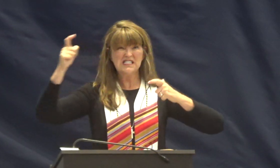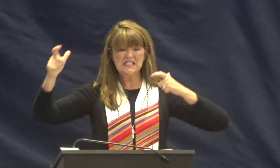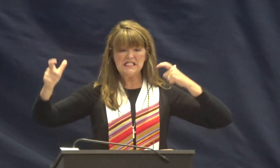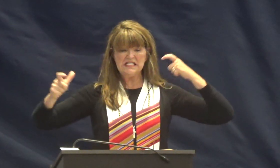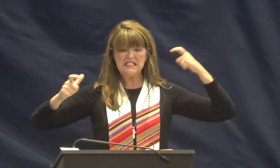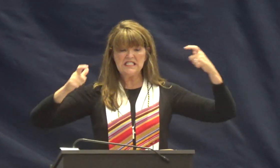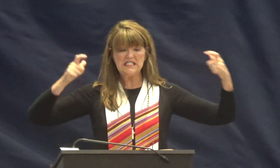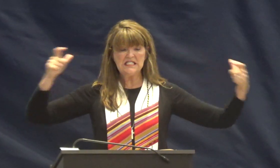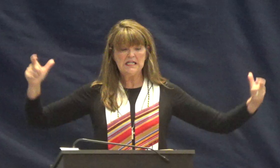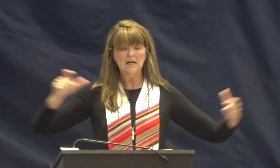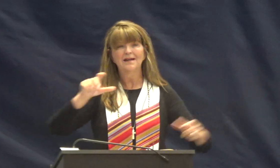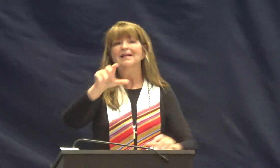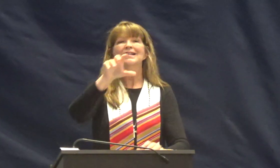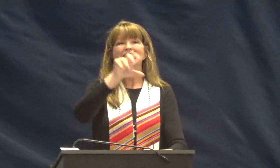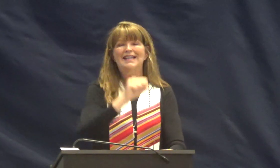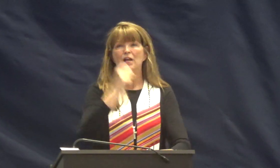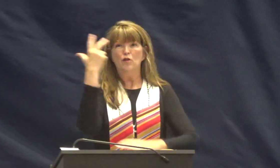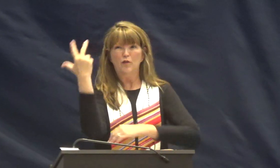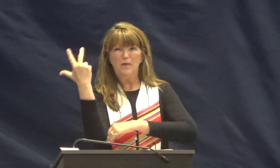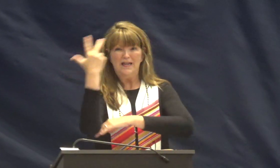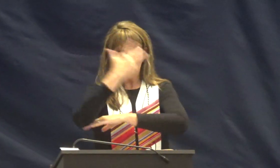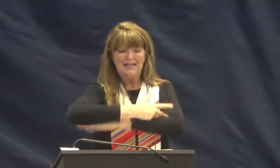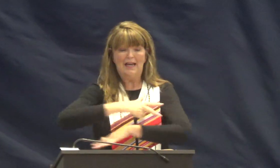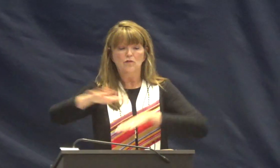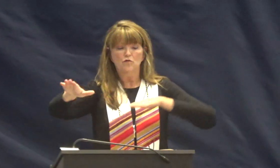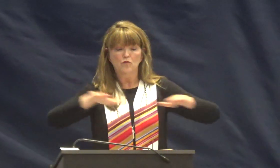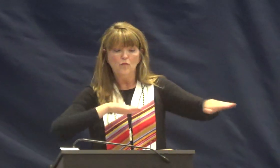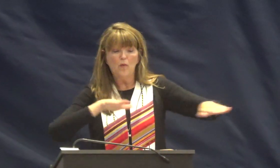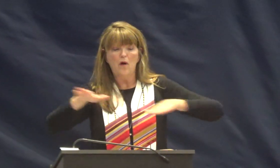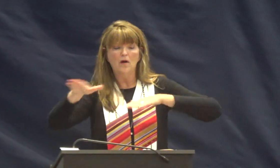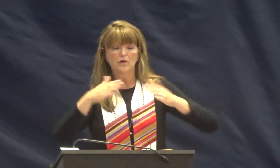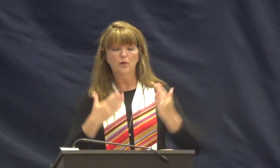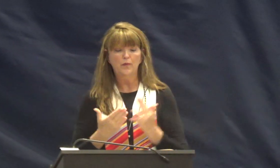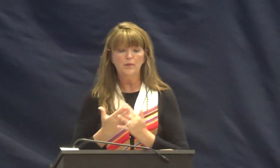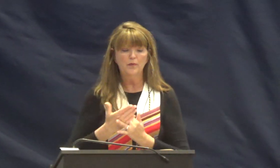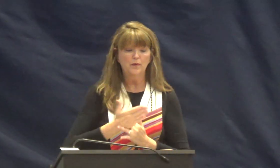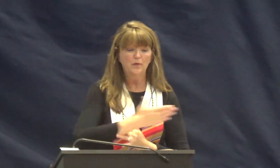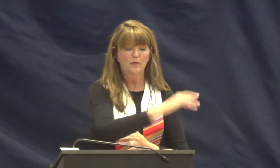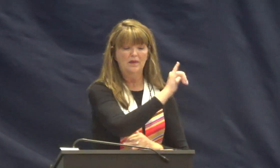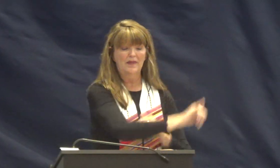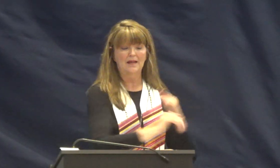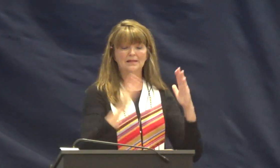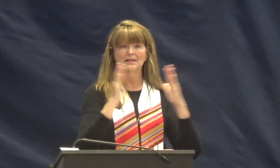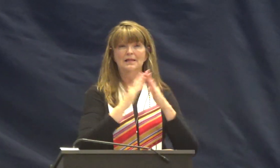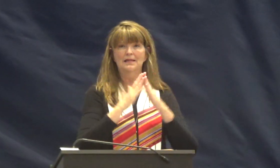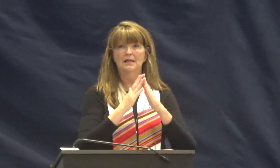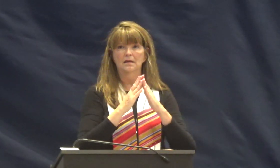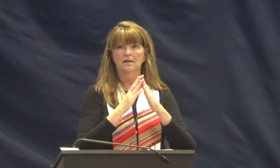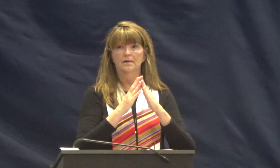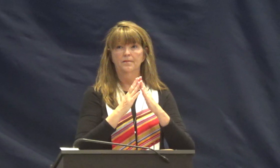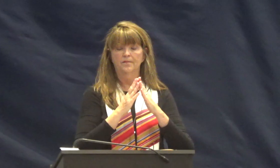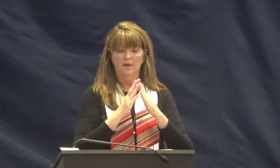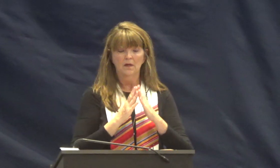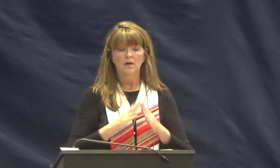Now Nineveh was an exceedingly large city, a 3 days walk across.